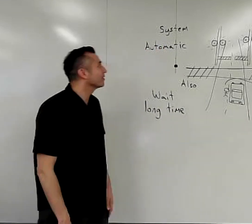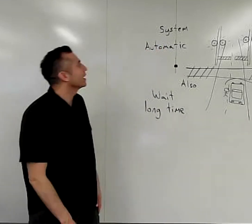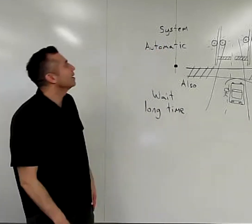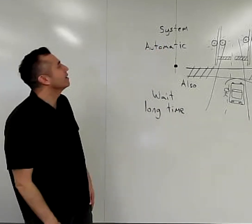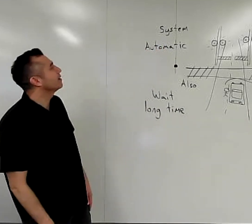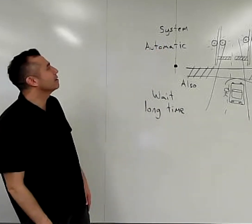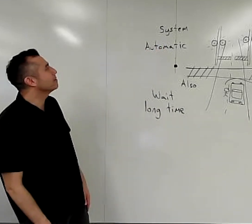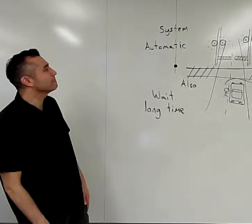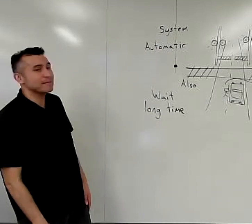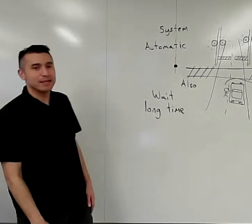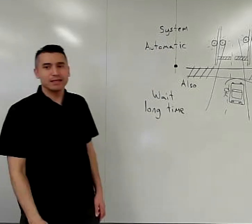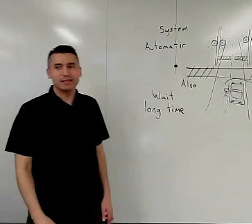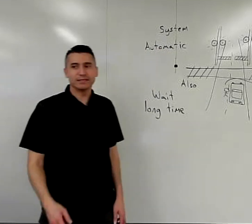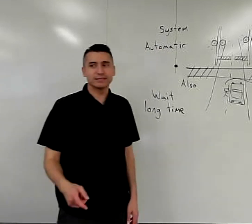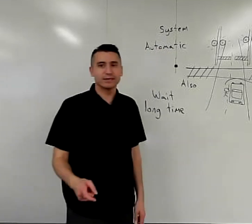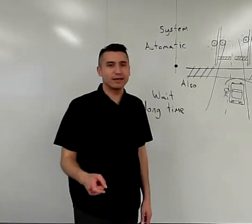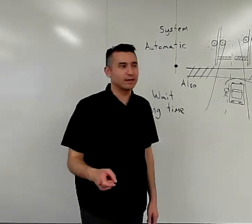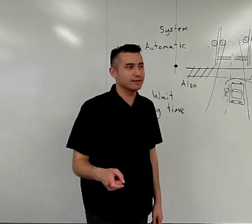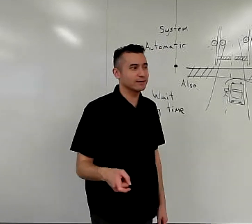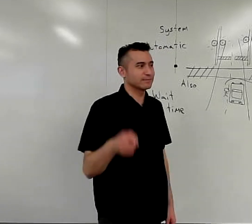Okay. This side.